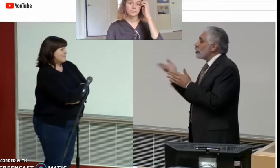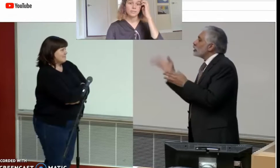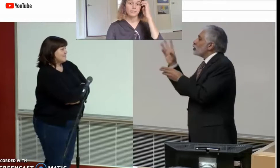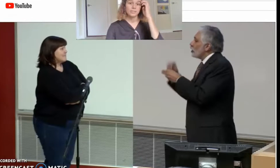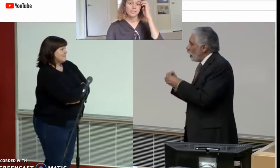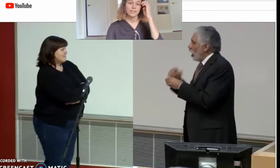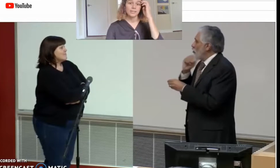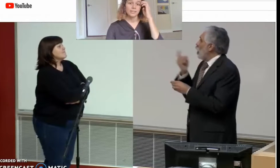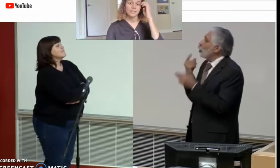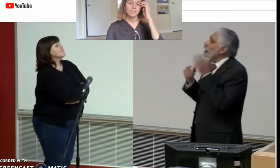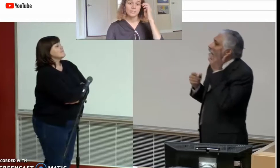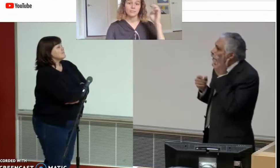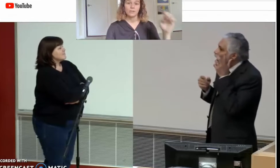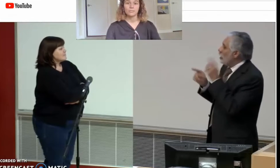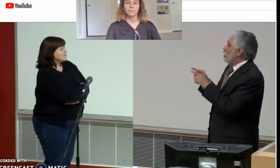We have to understand that things involved